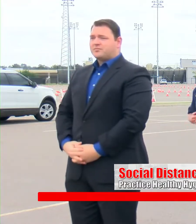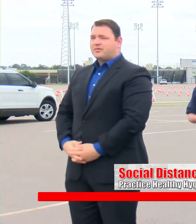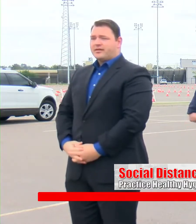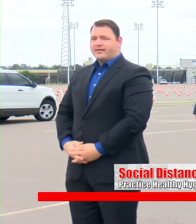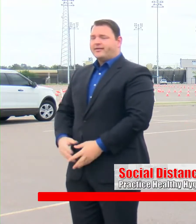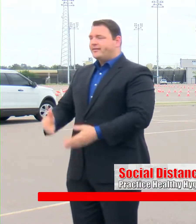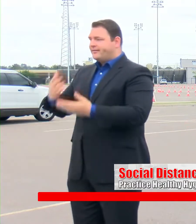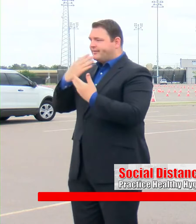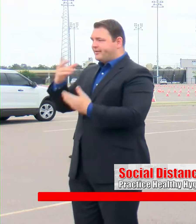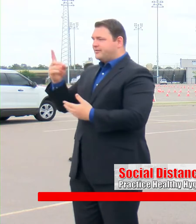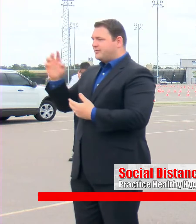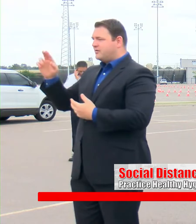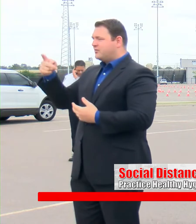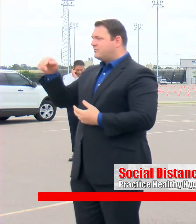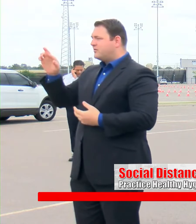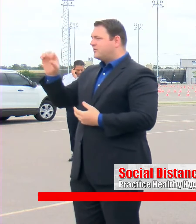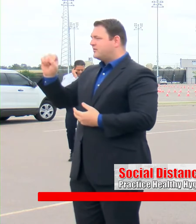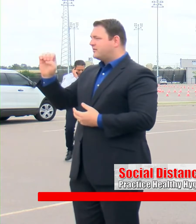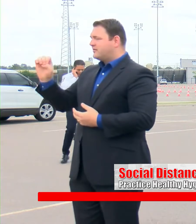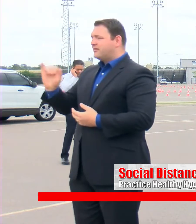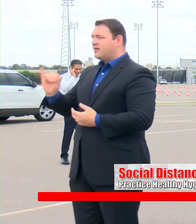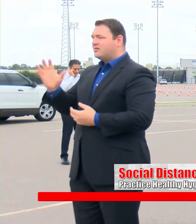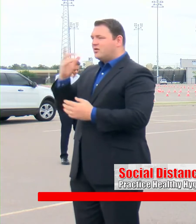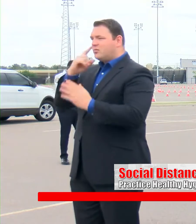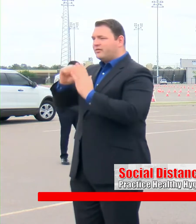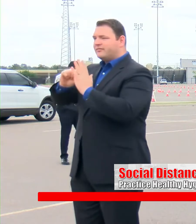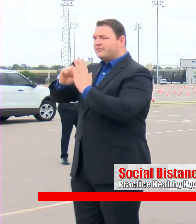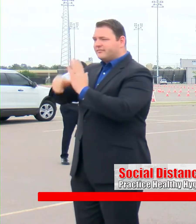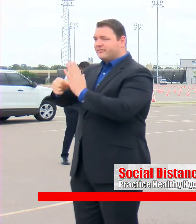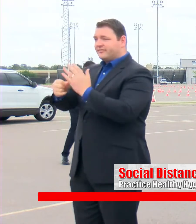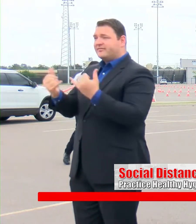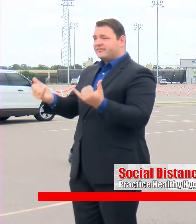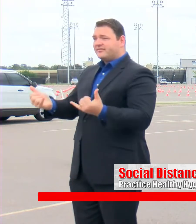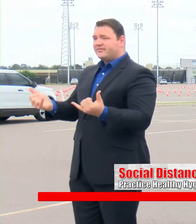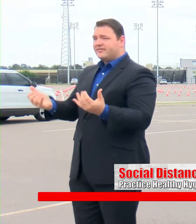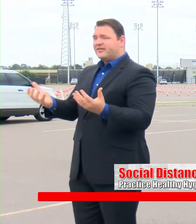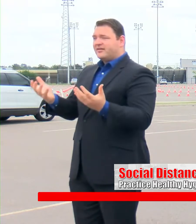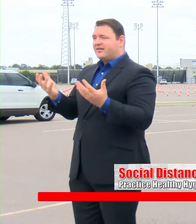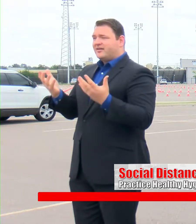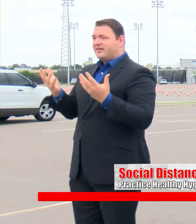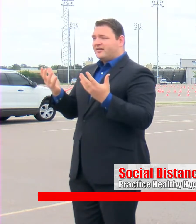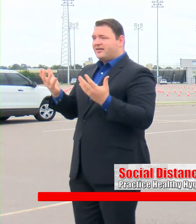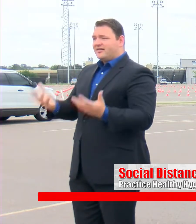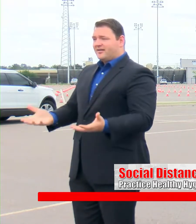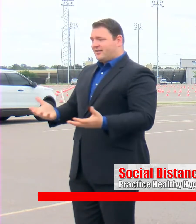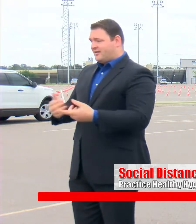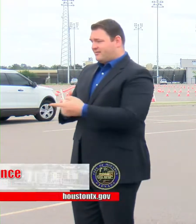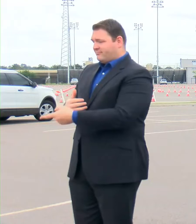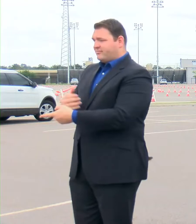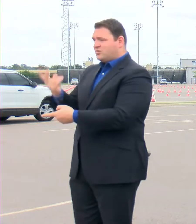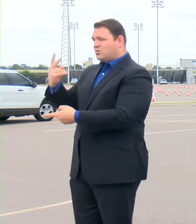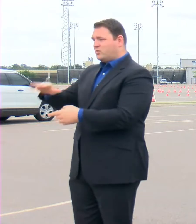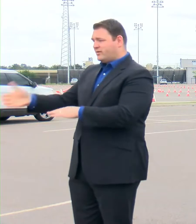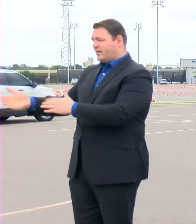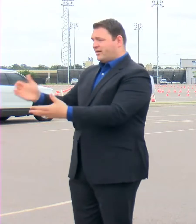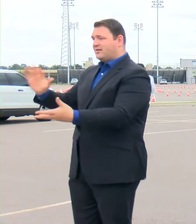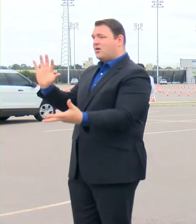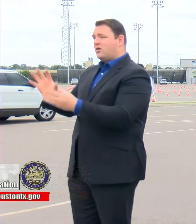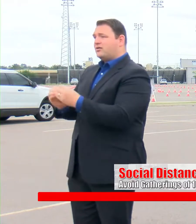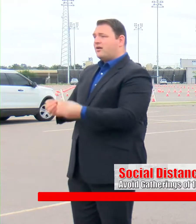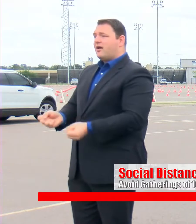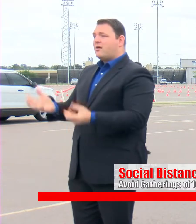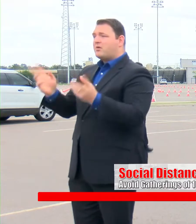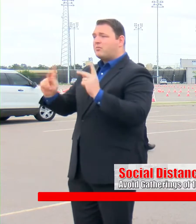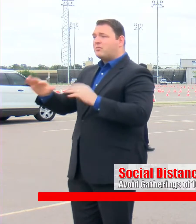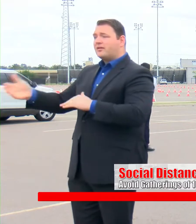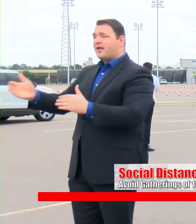Thanks, Dr. Person. Let me just emphasize, even though 2 deaths today, 6 total in the city of Houston, but as you well